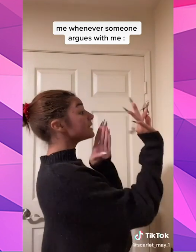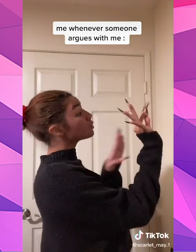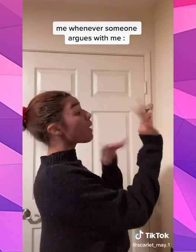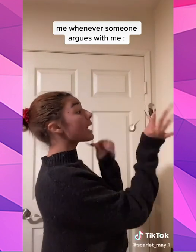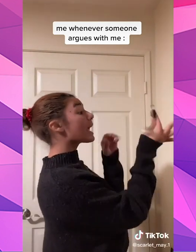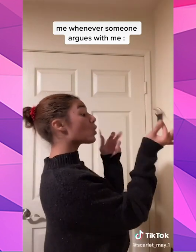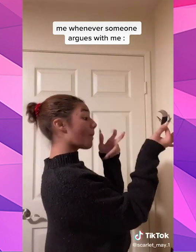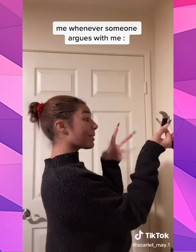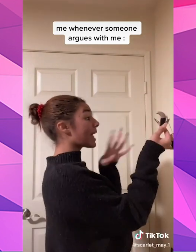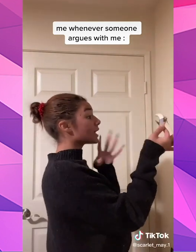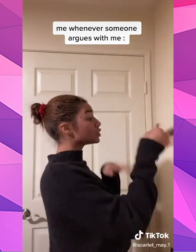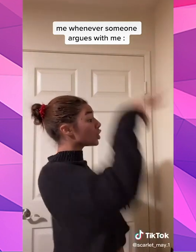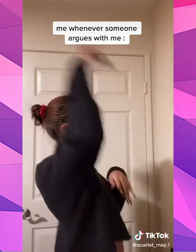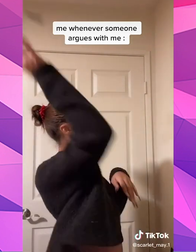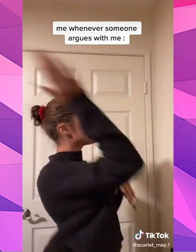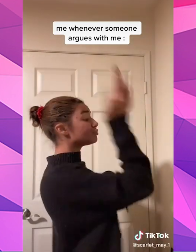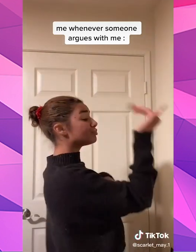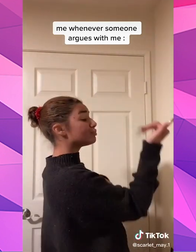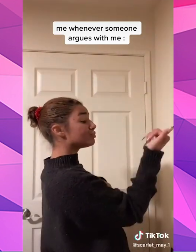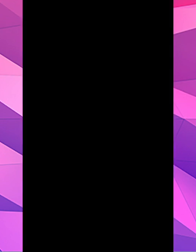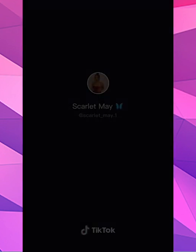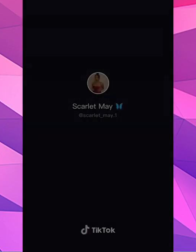It's quiet Ain't no bad talk